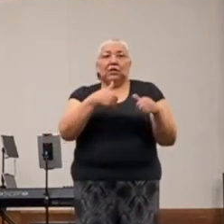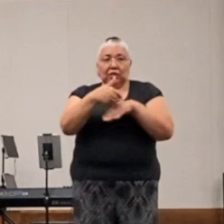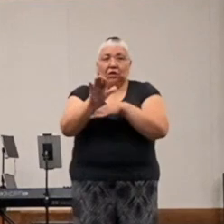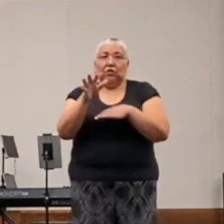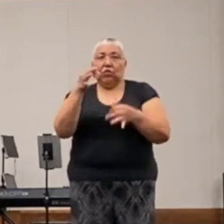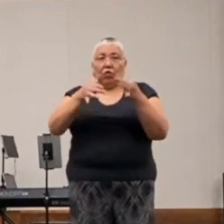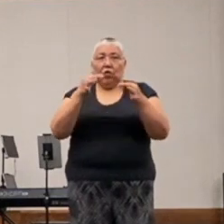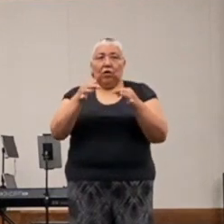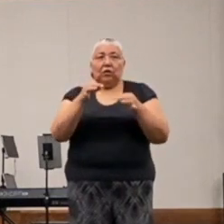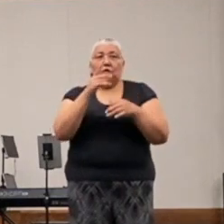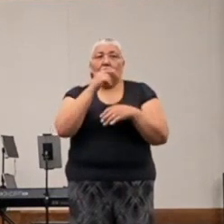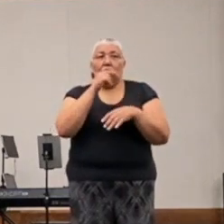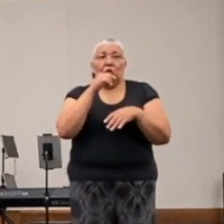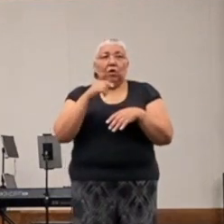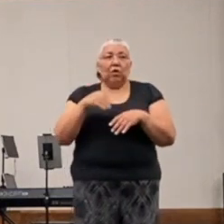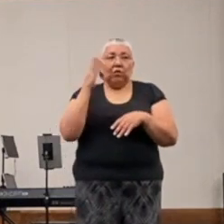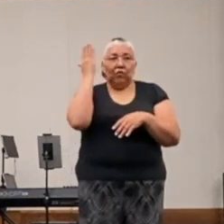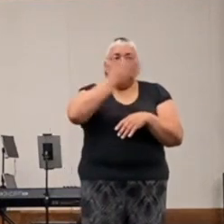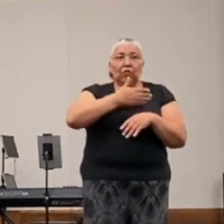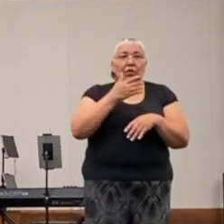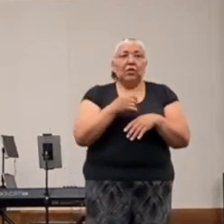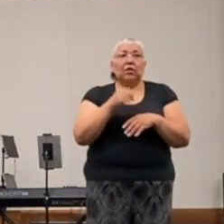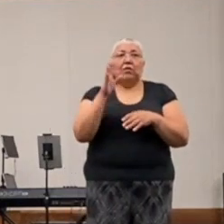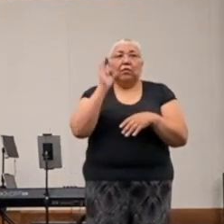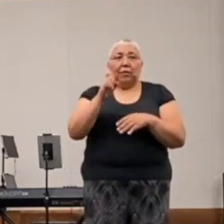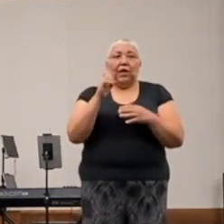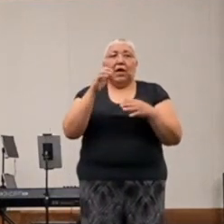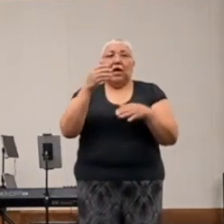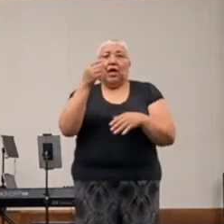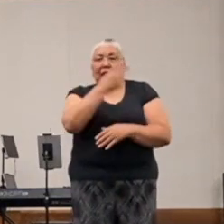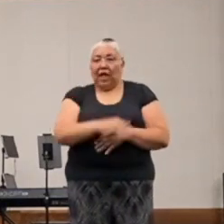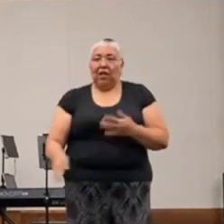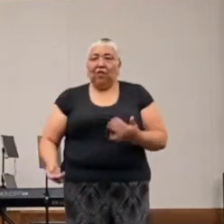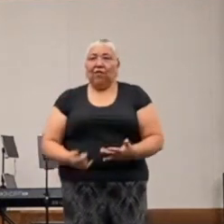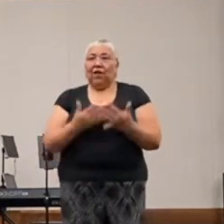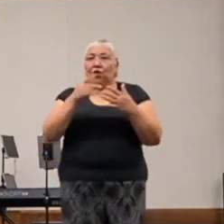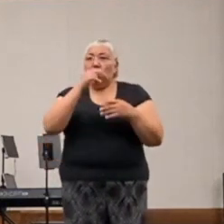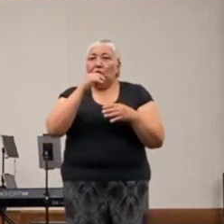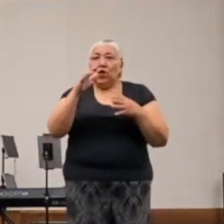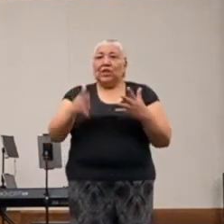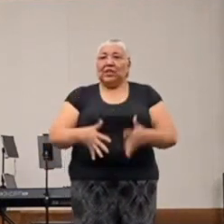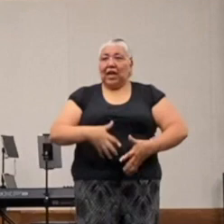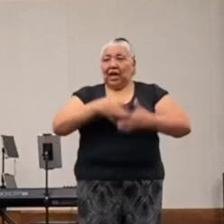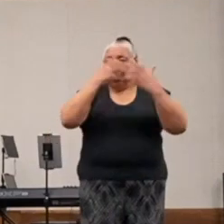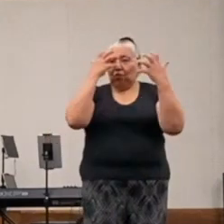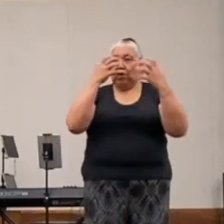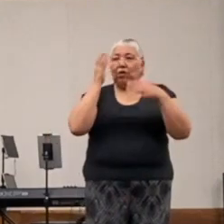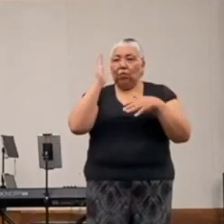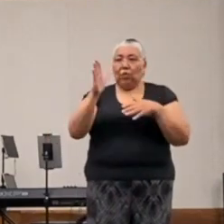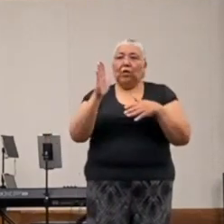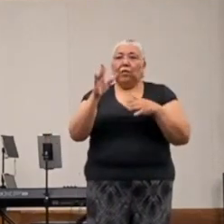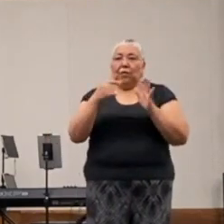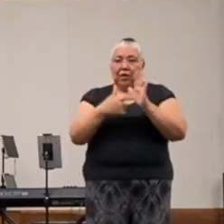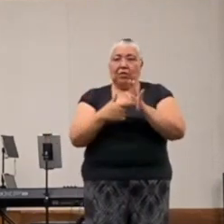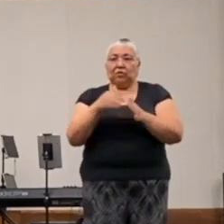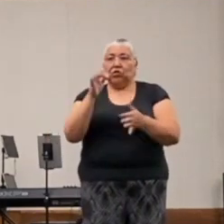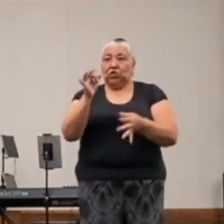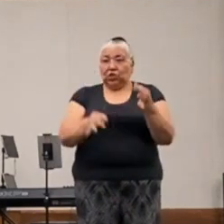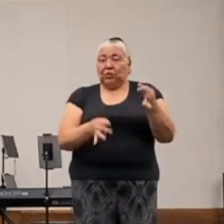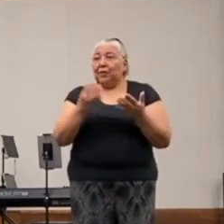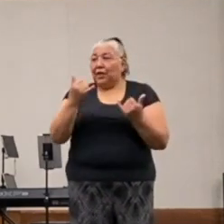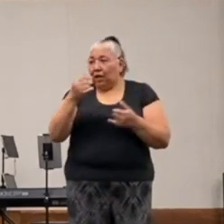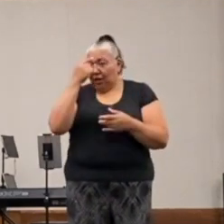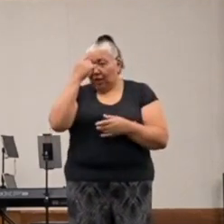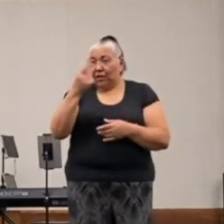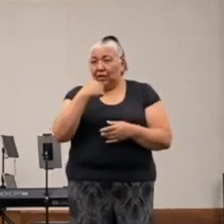fool will be subject to hell fire. Whoever is angry, right, with his brother or sister will be subject to judgment. Let me tell you